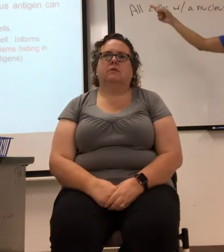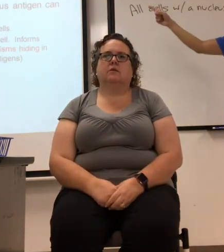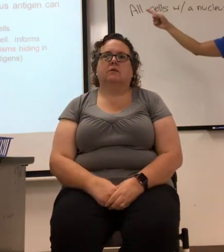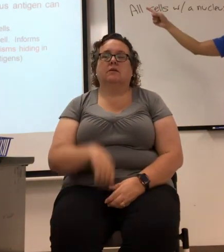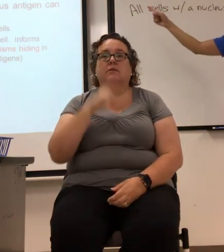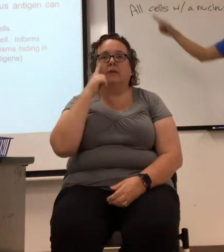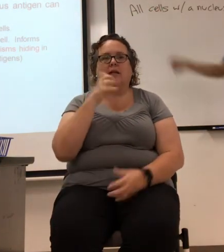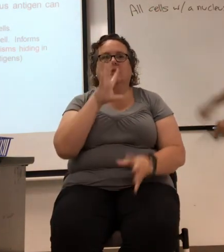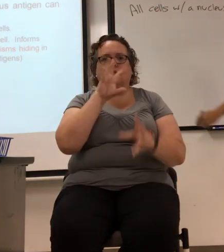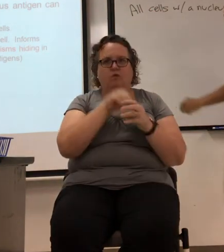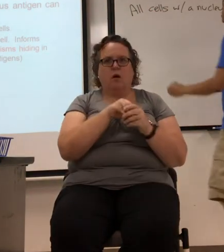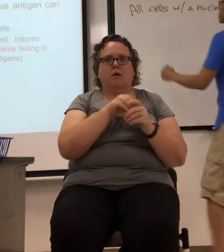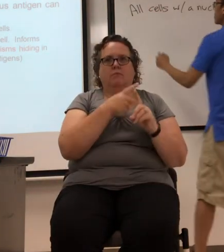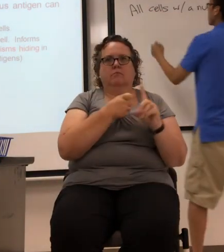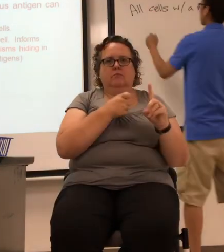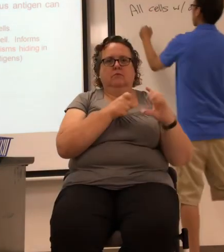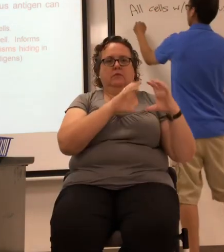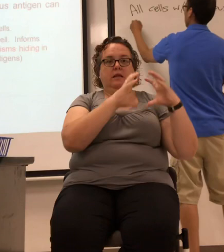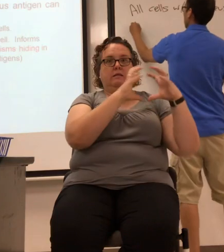Because it came from within the cell.